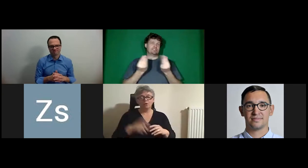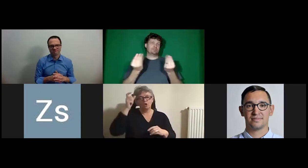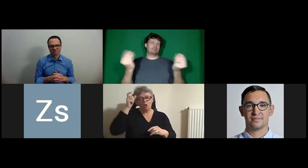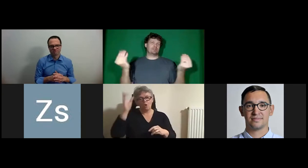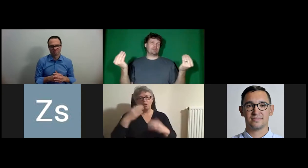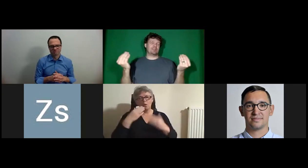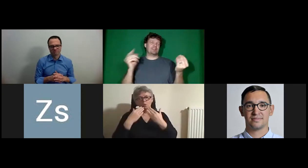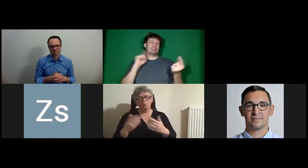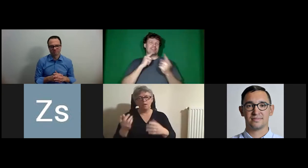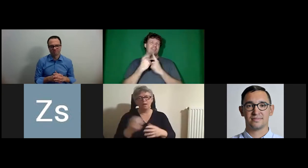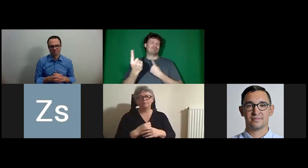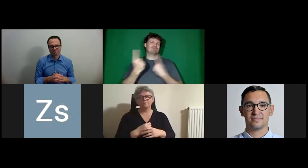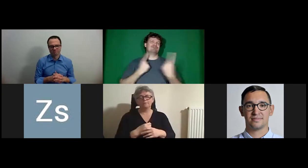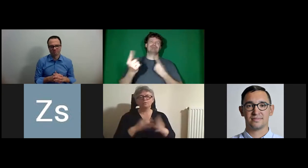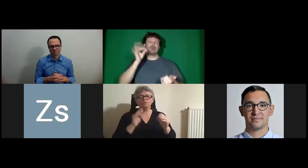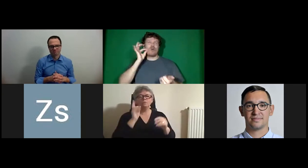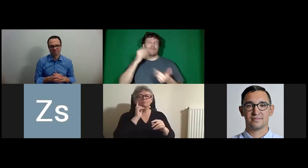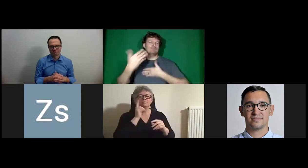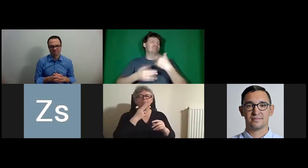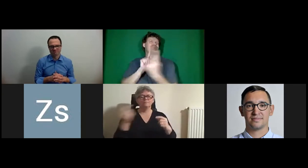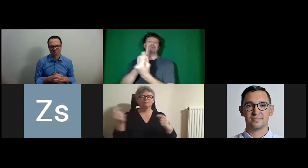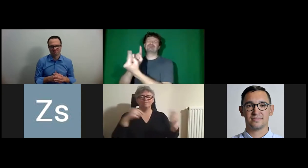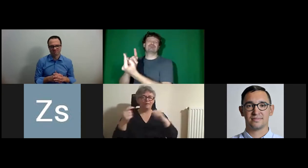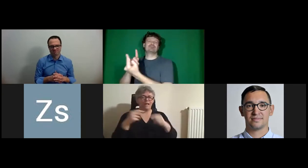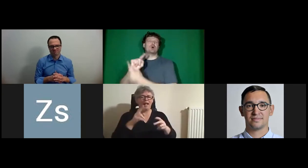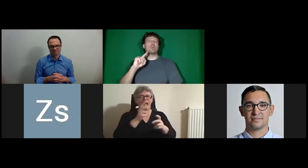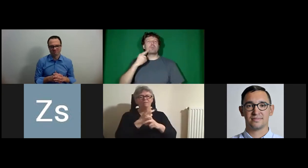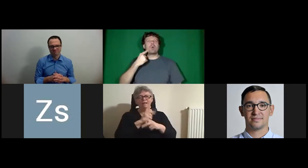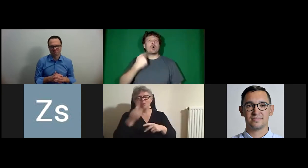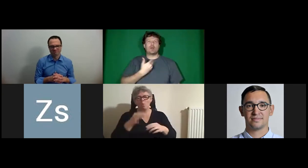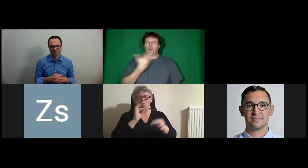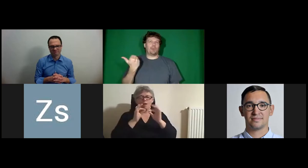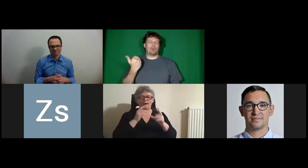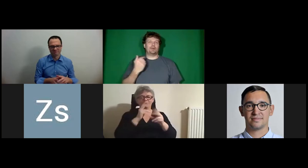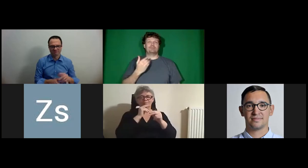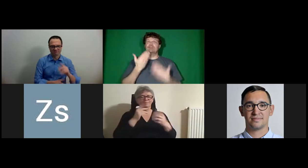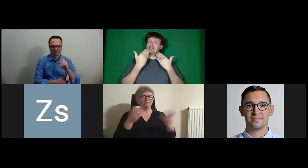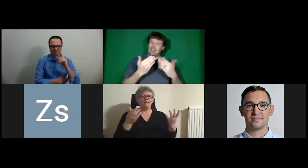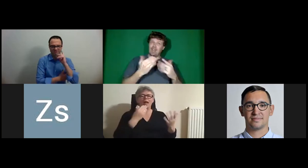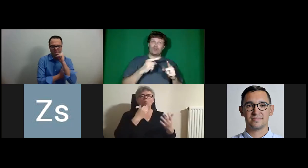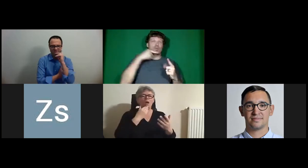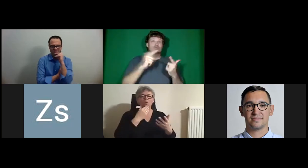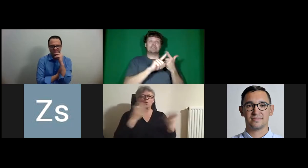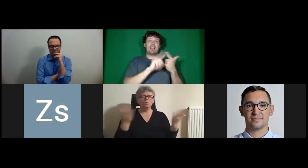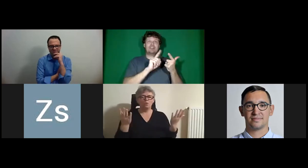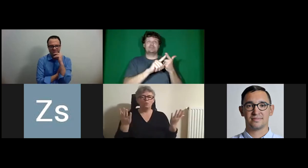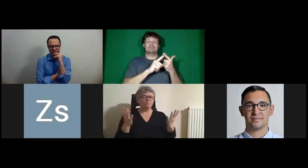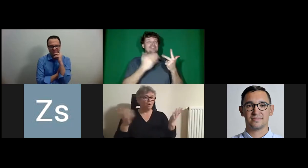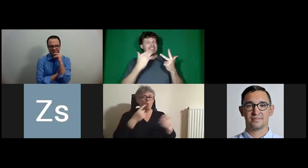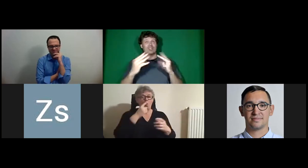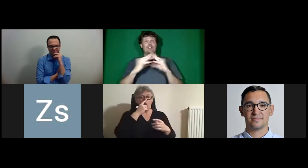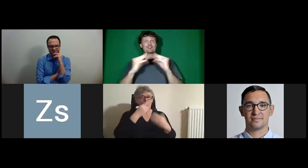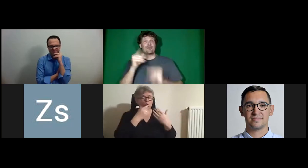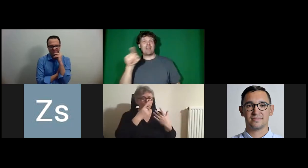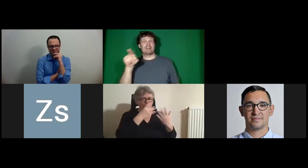In Turkey, however, I had so many deaf friends there that I was never bored.